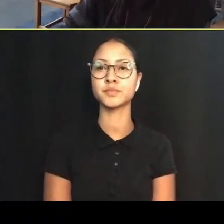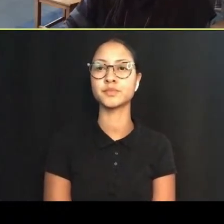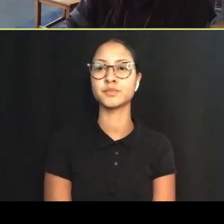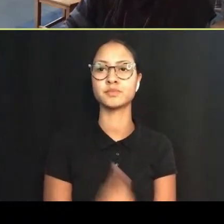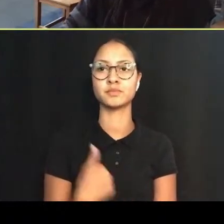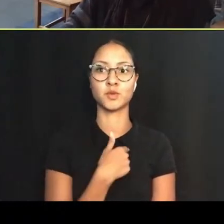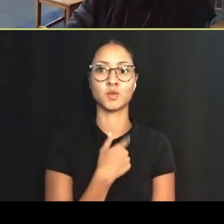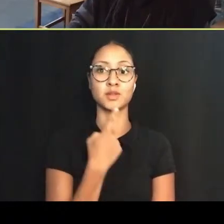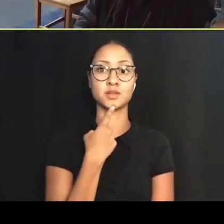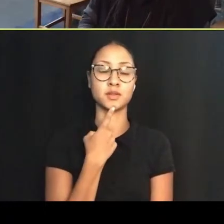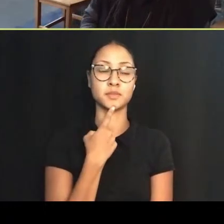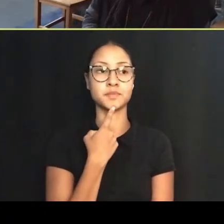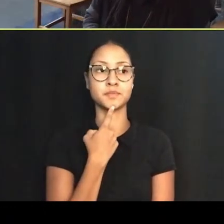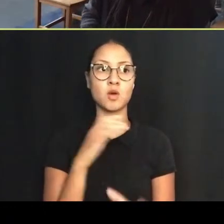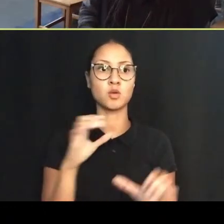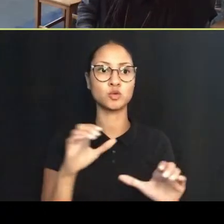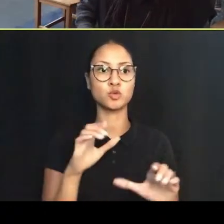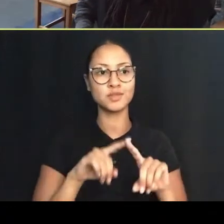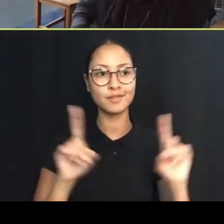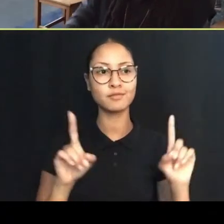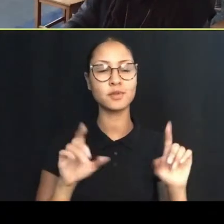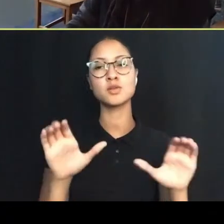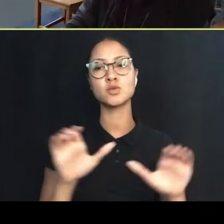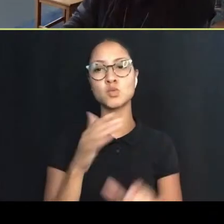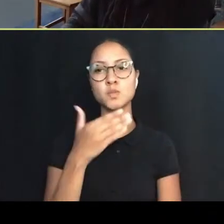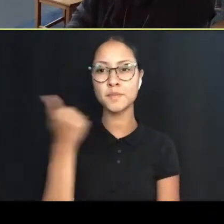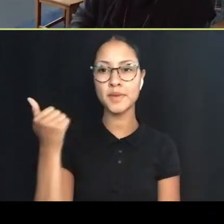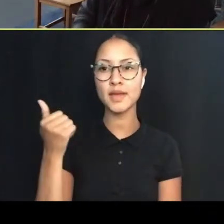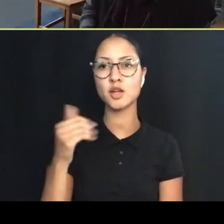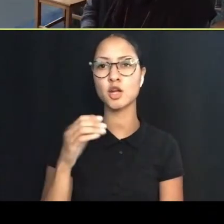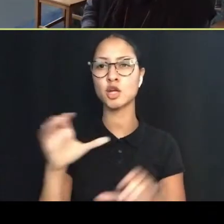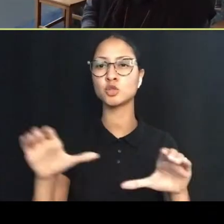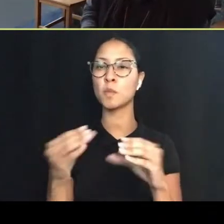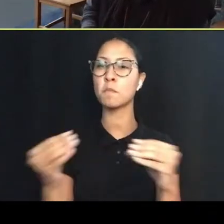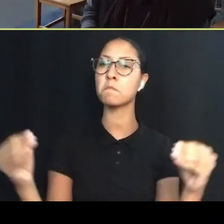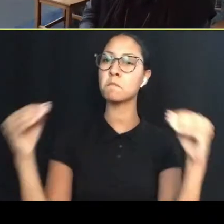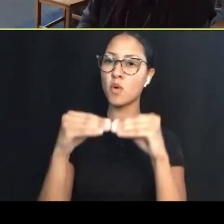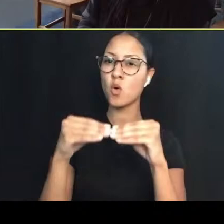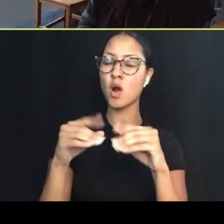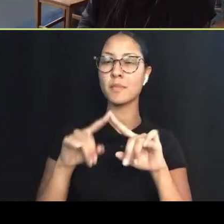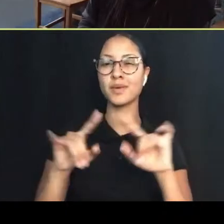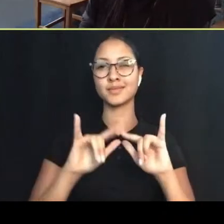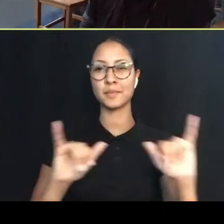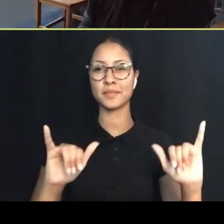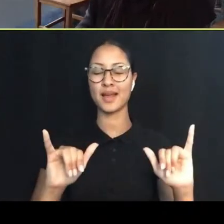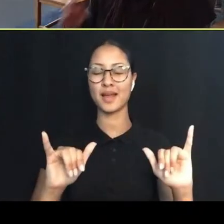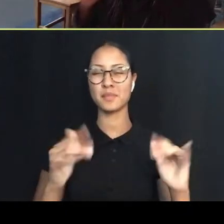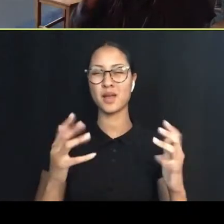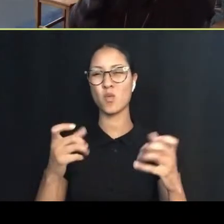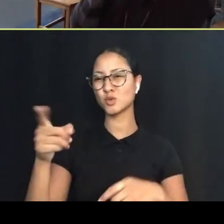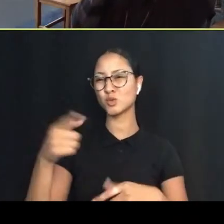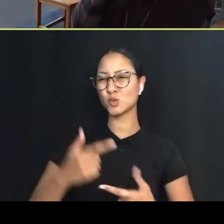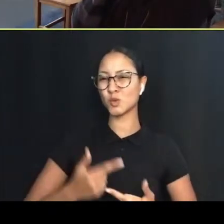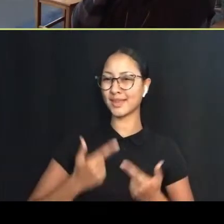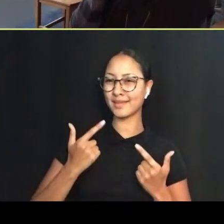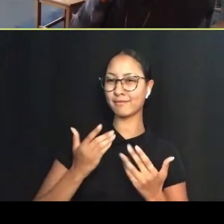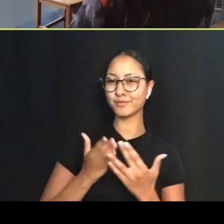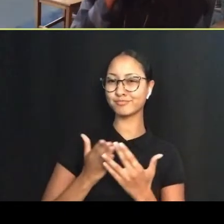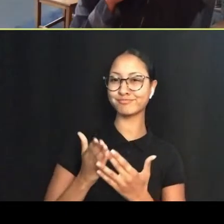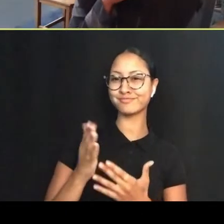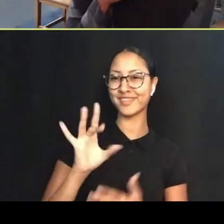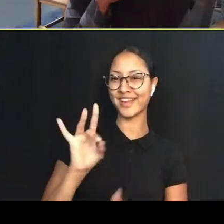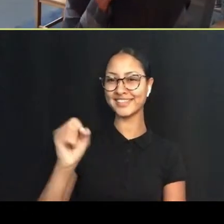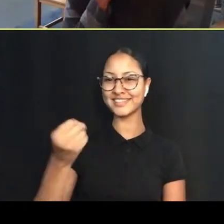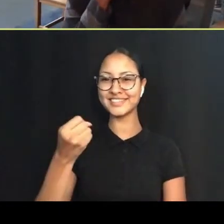do more than we were able to. But child, let me make sure that you live through the 80s, you know, I want you to